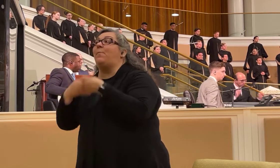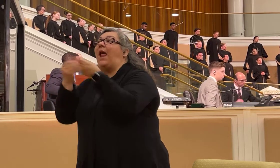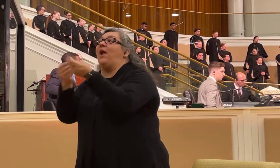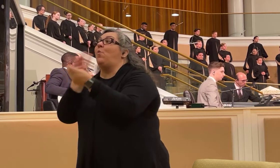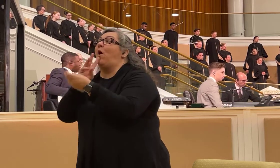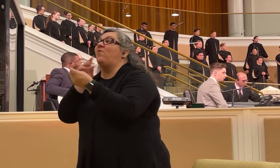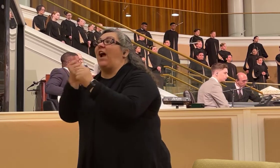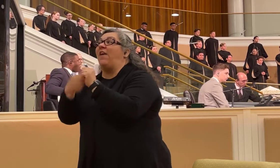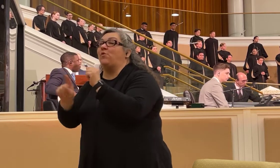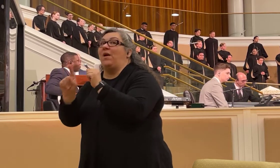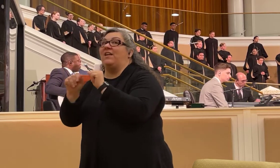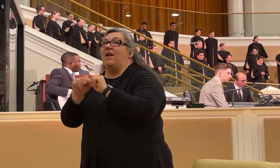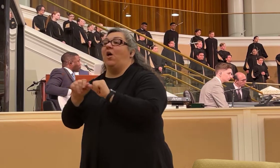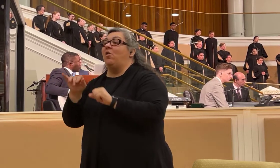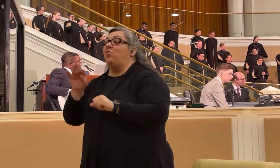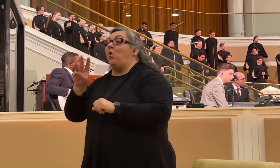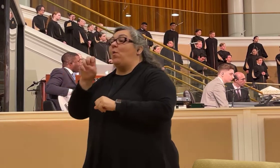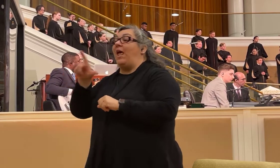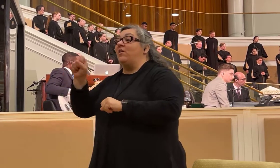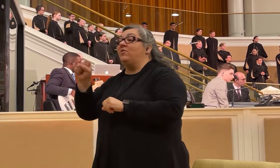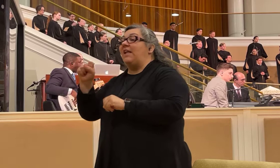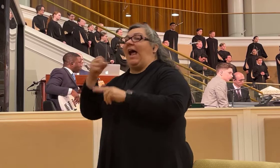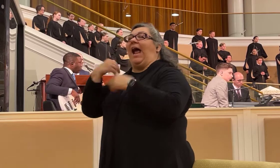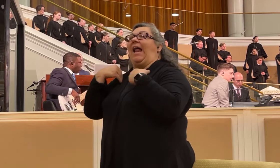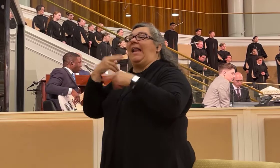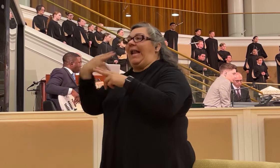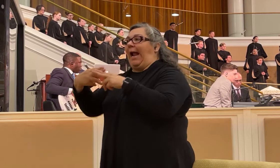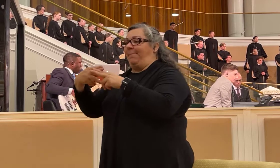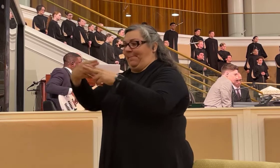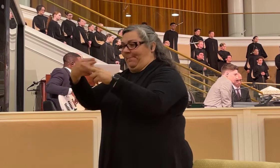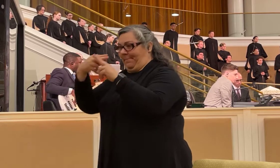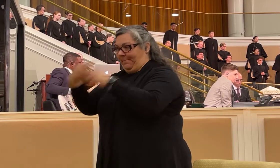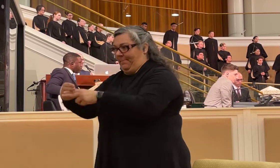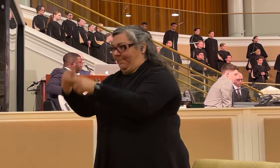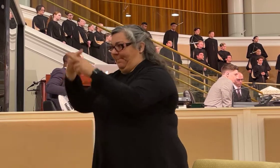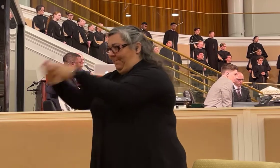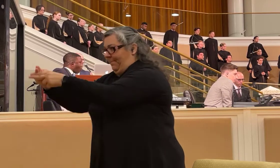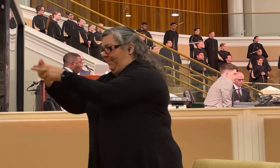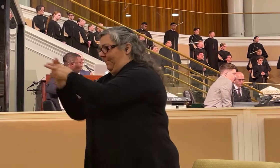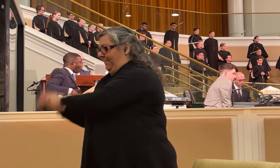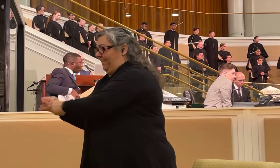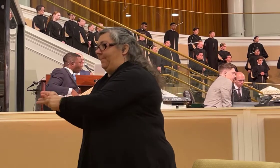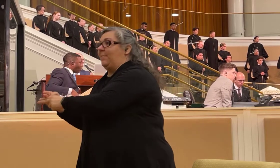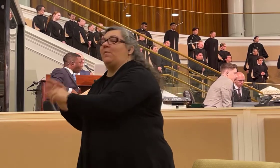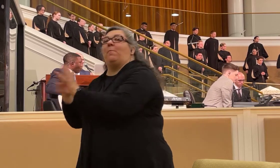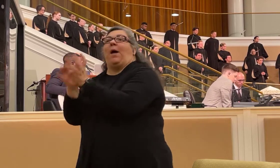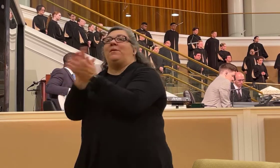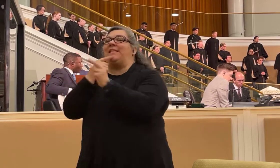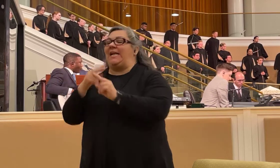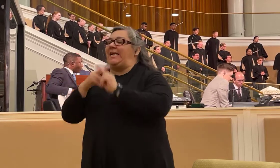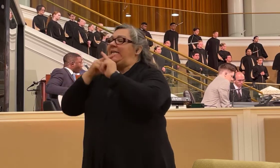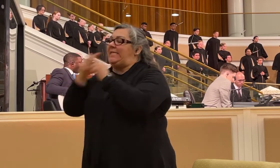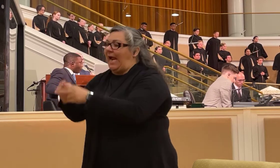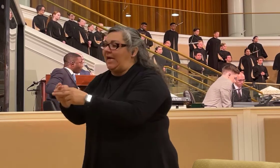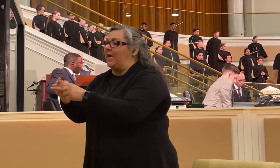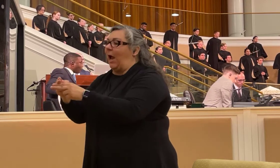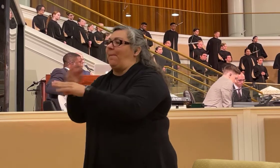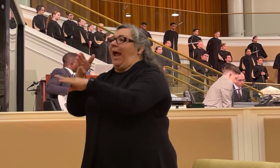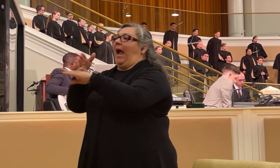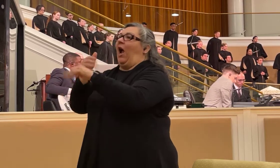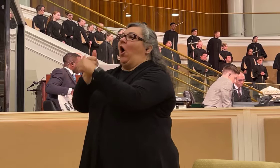But those wells were named in those days. But the Bible says, he named them after